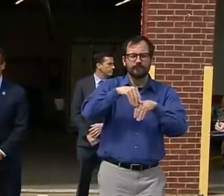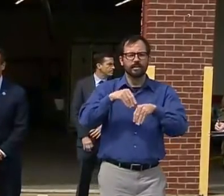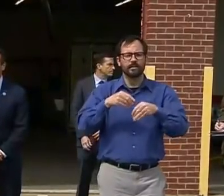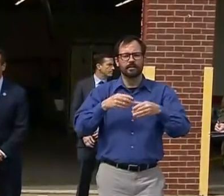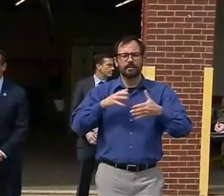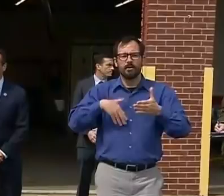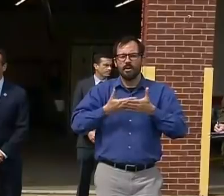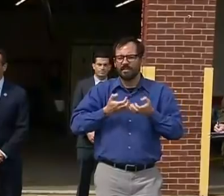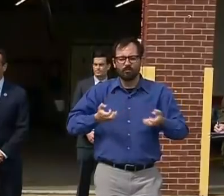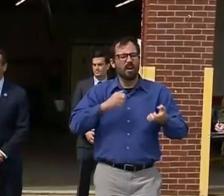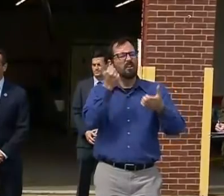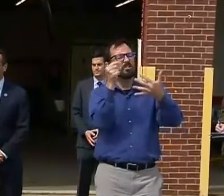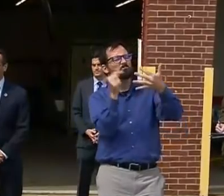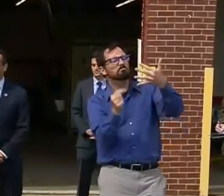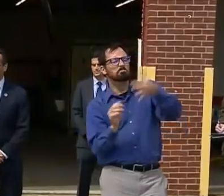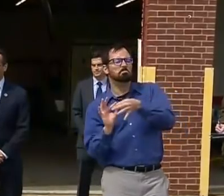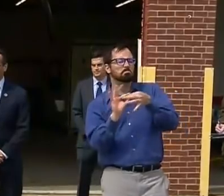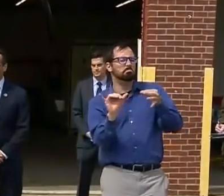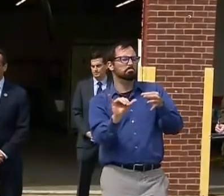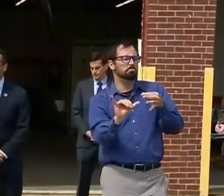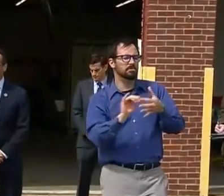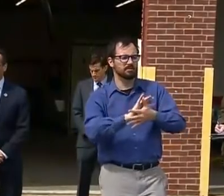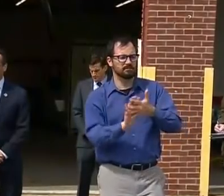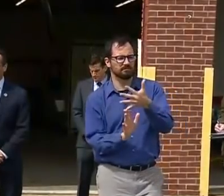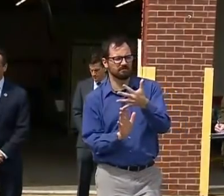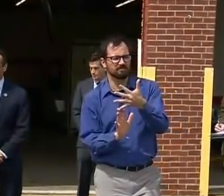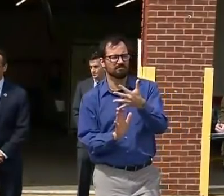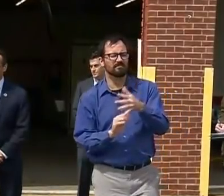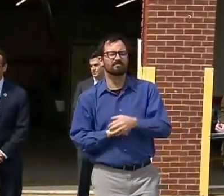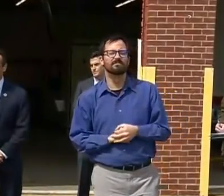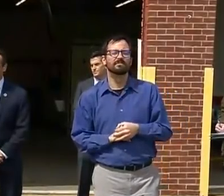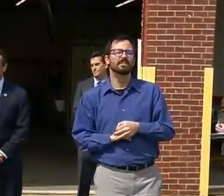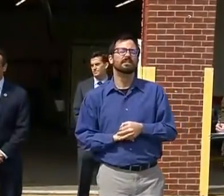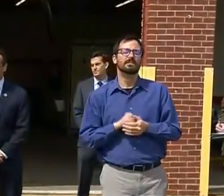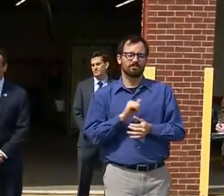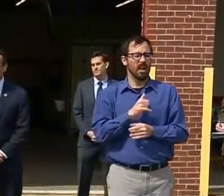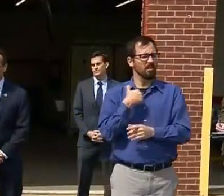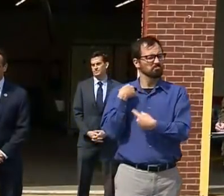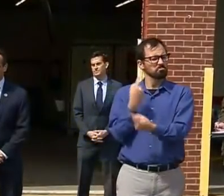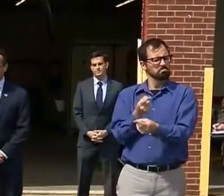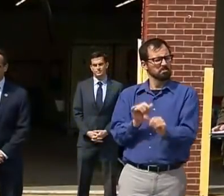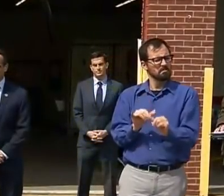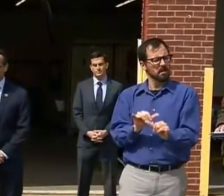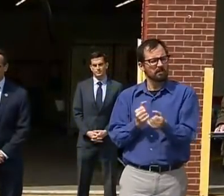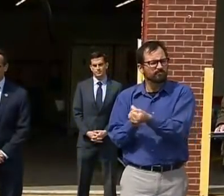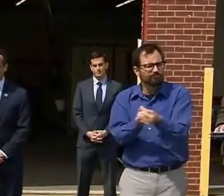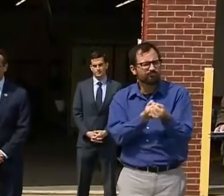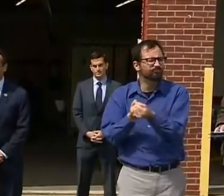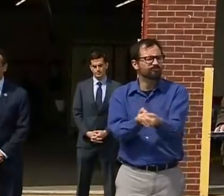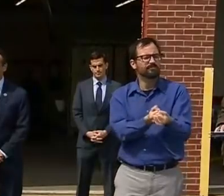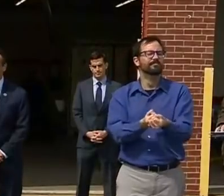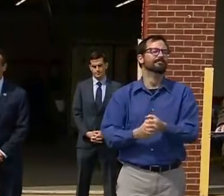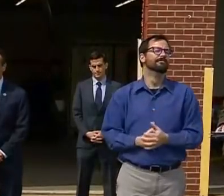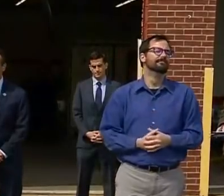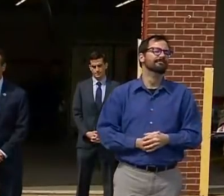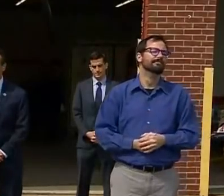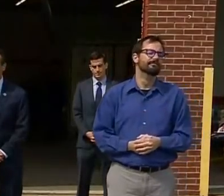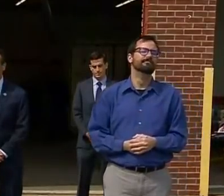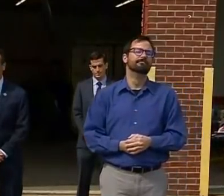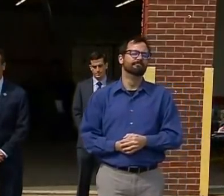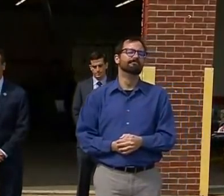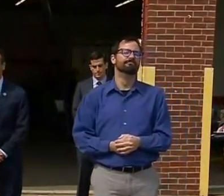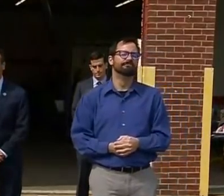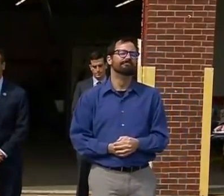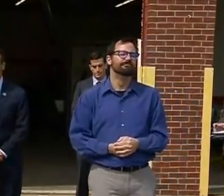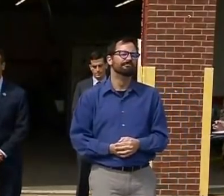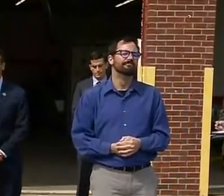got so far have also involved supporting our communities. We're taking these necessary steps to ensure we're doing everything we can